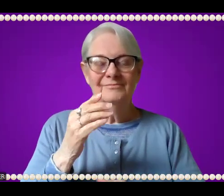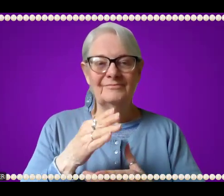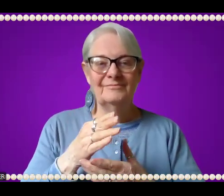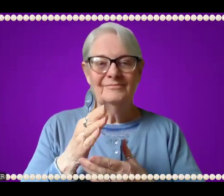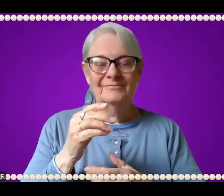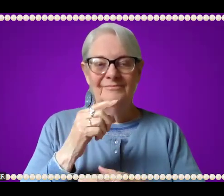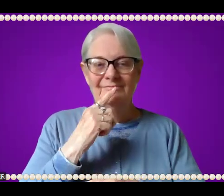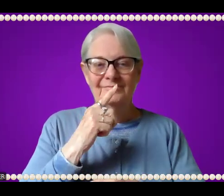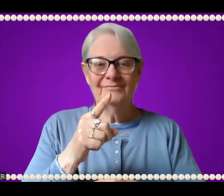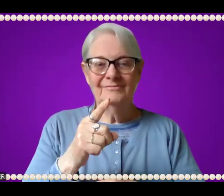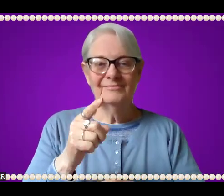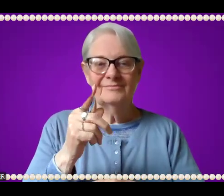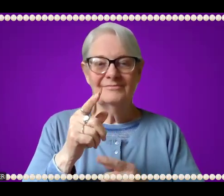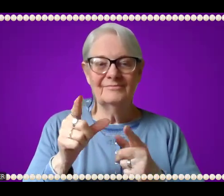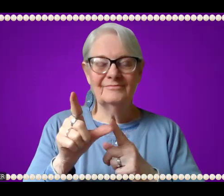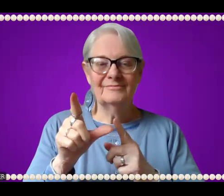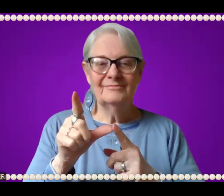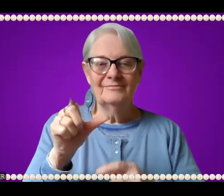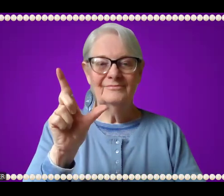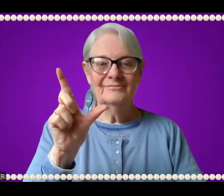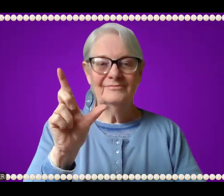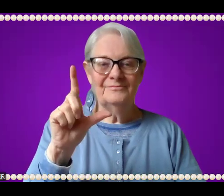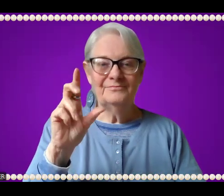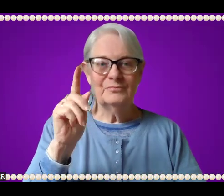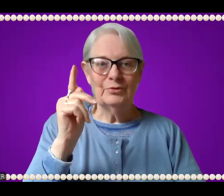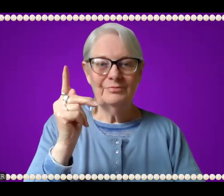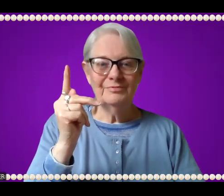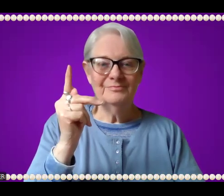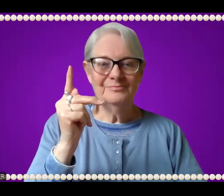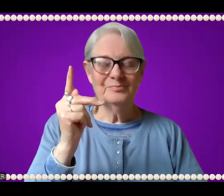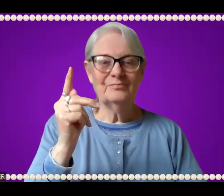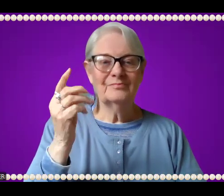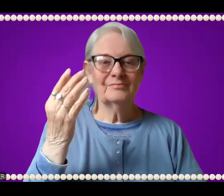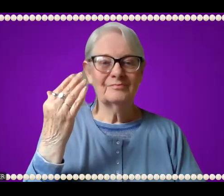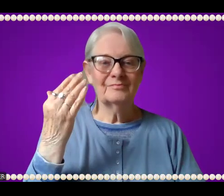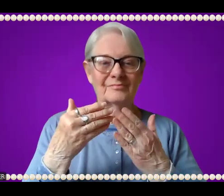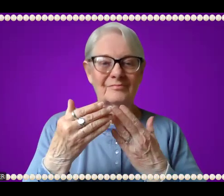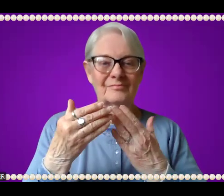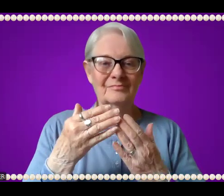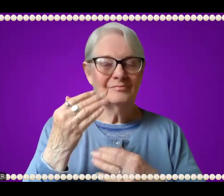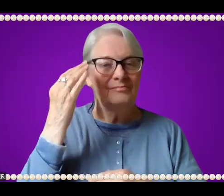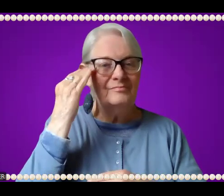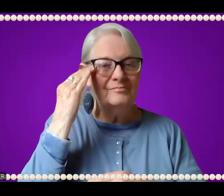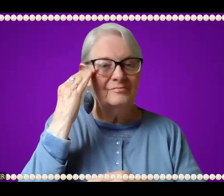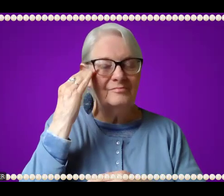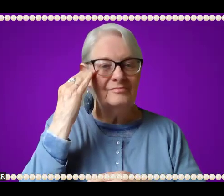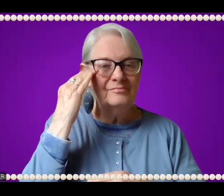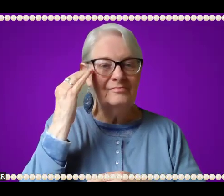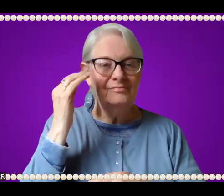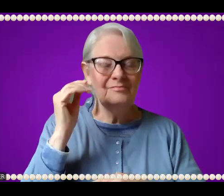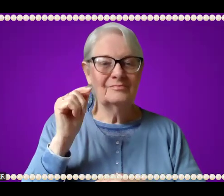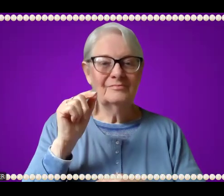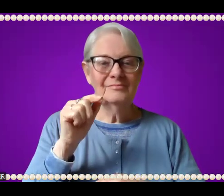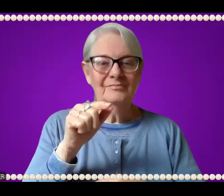letter K. As you know, many of you know, I use artificial